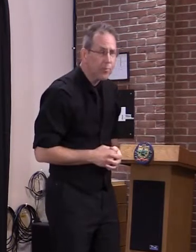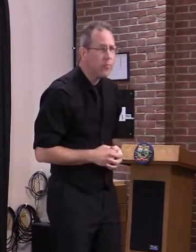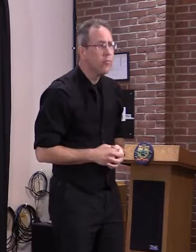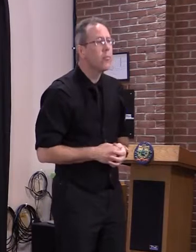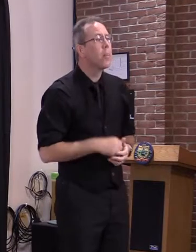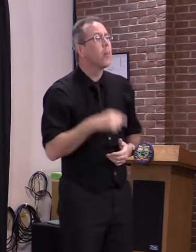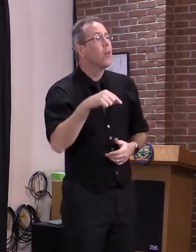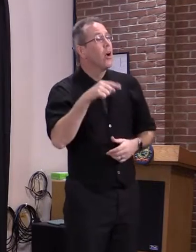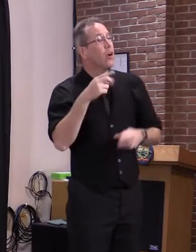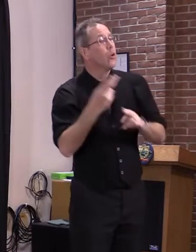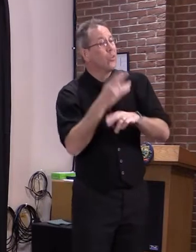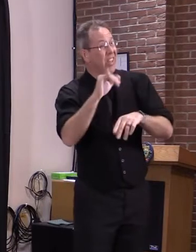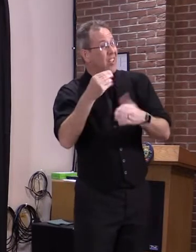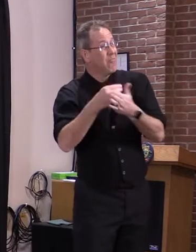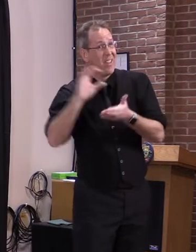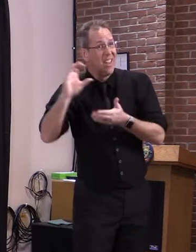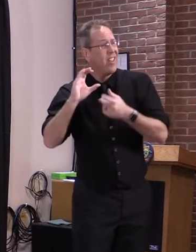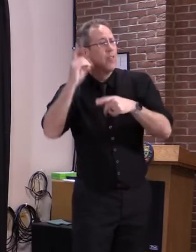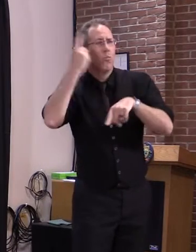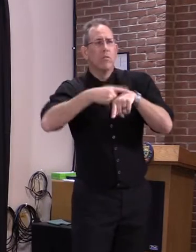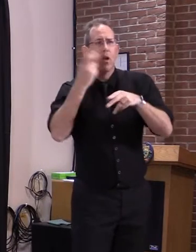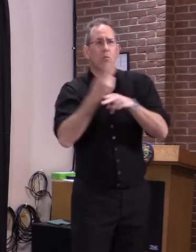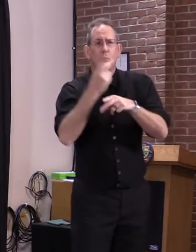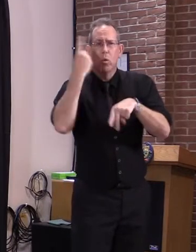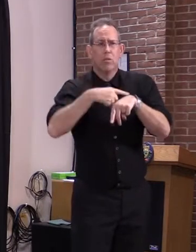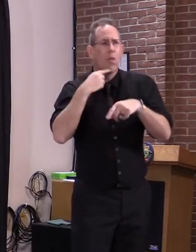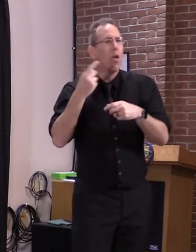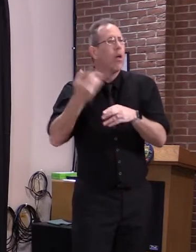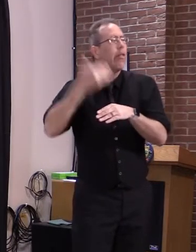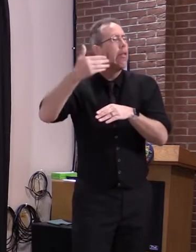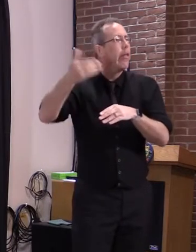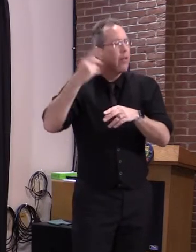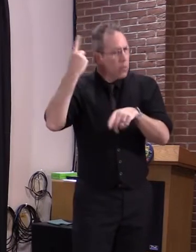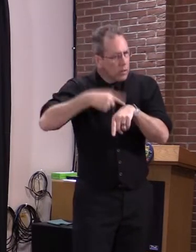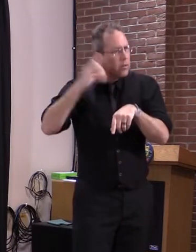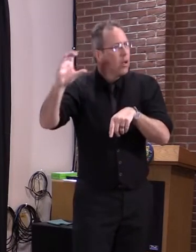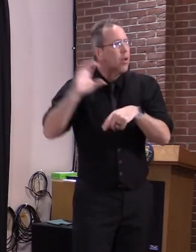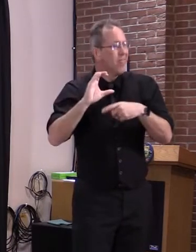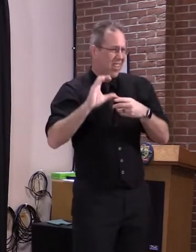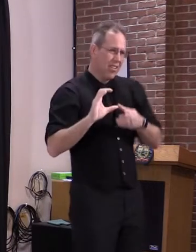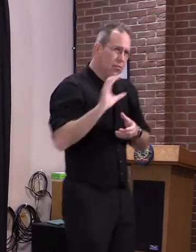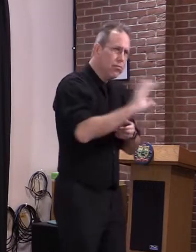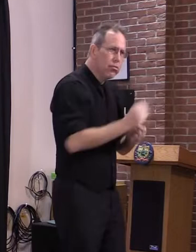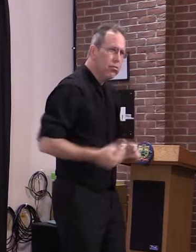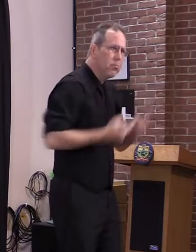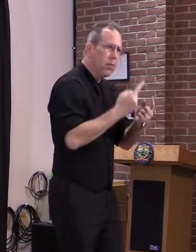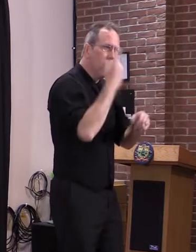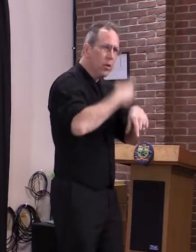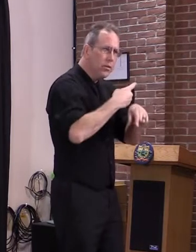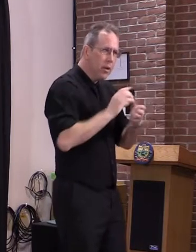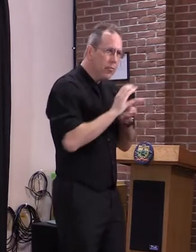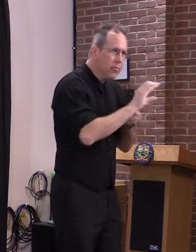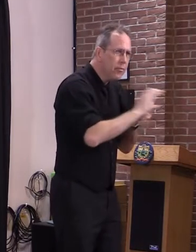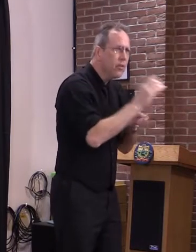meet our current and future workforce needs. Simply put, investing in CTE is an investment in our future.